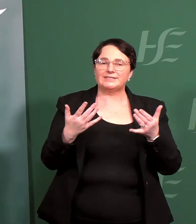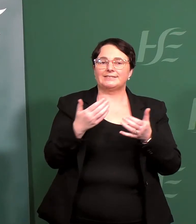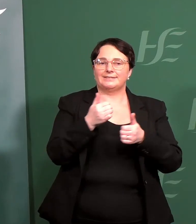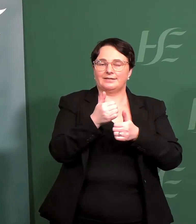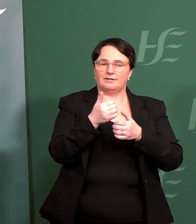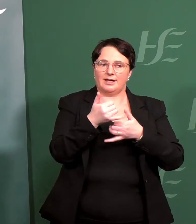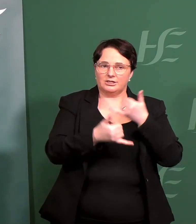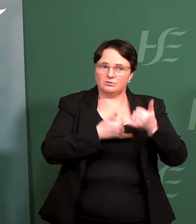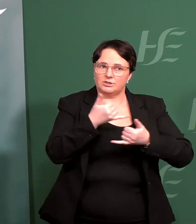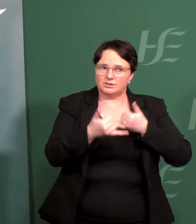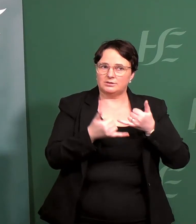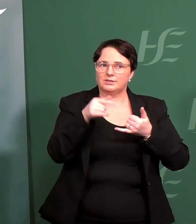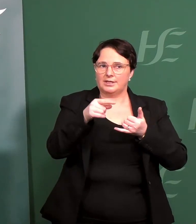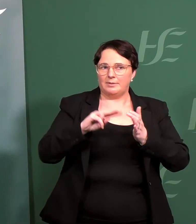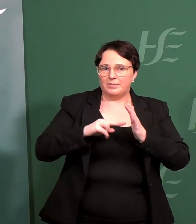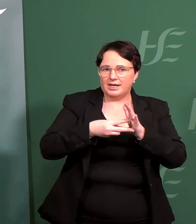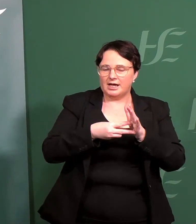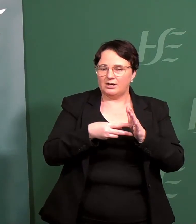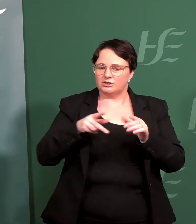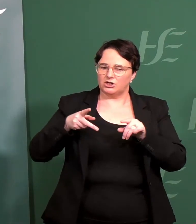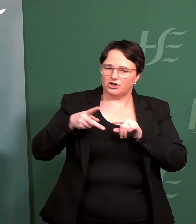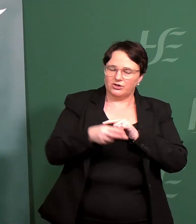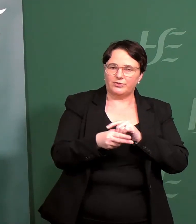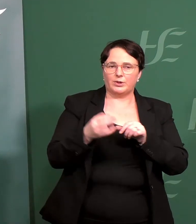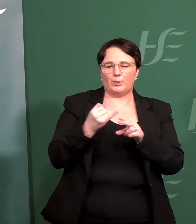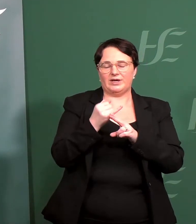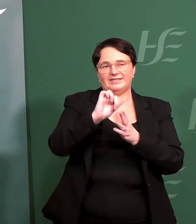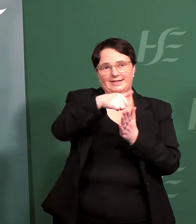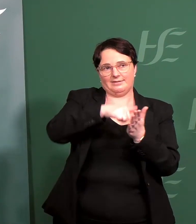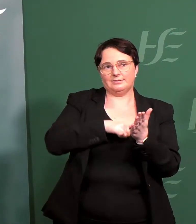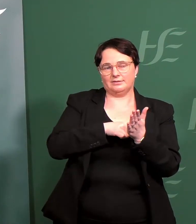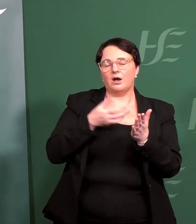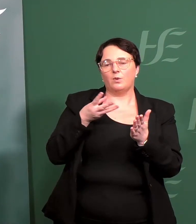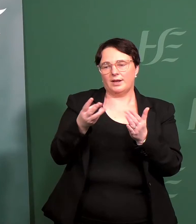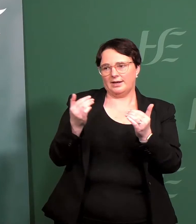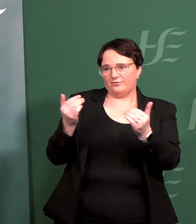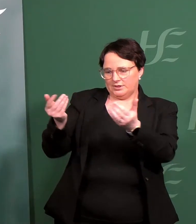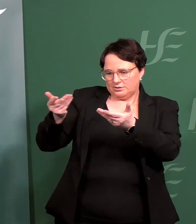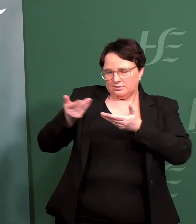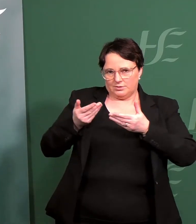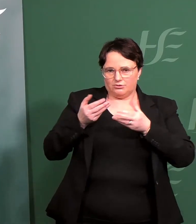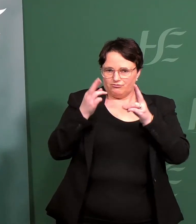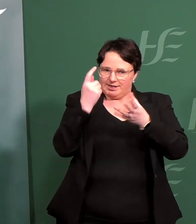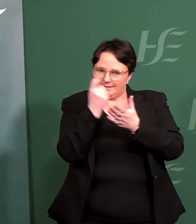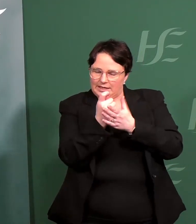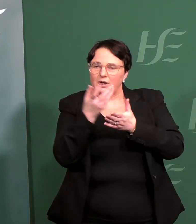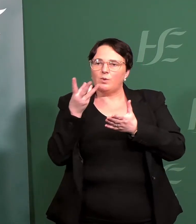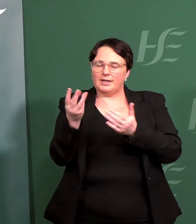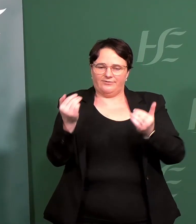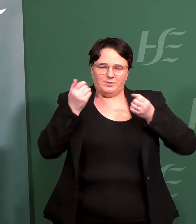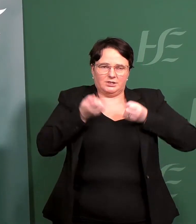access to care and reducing waiting lists. And we'll communicate more on that when we're at the right time.